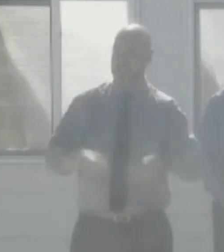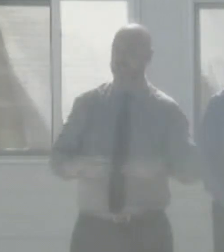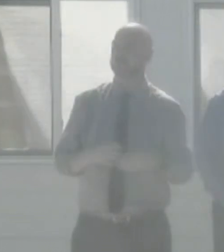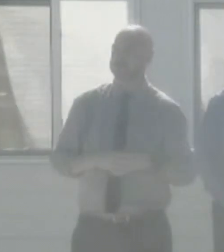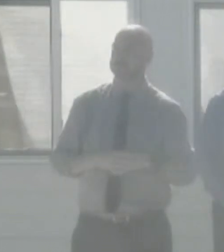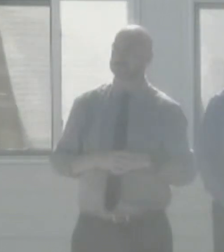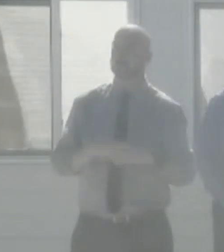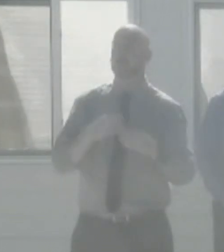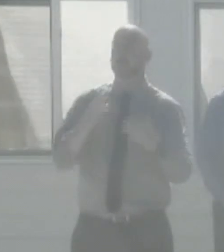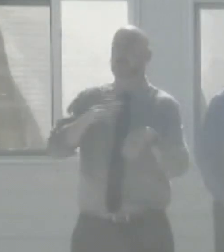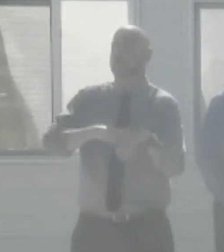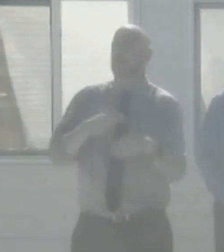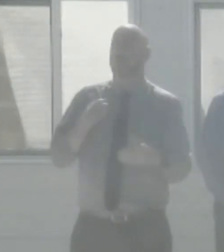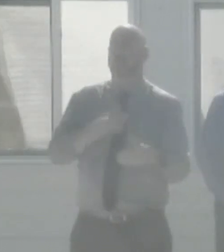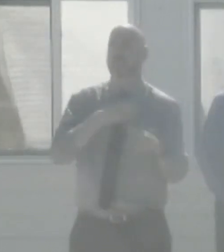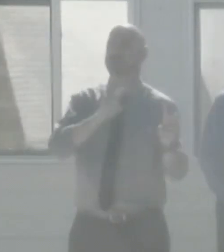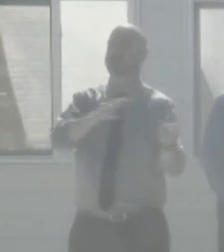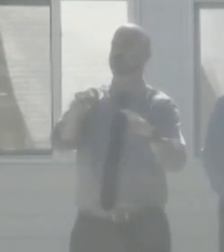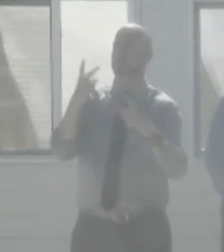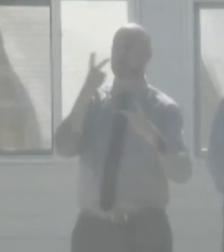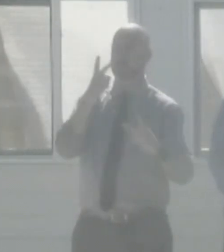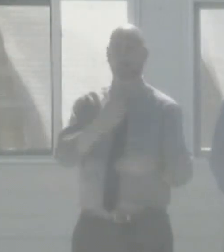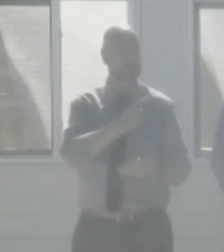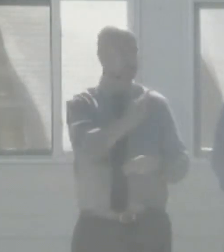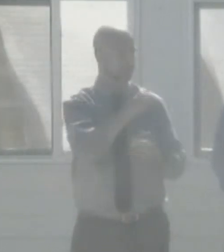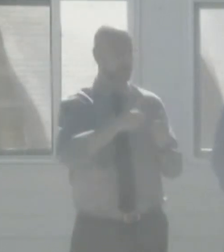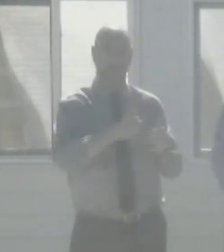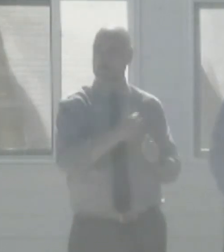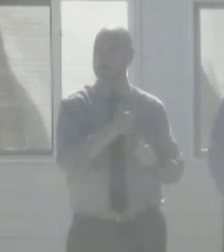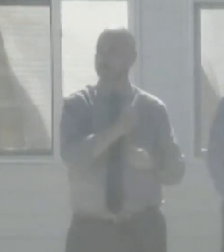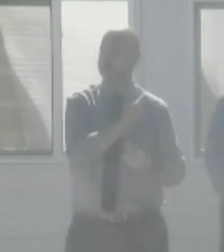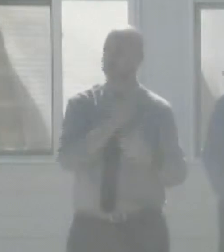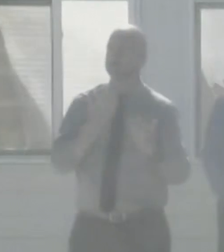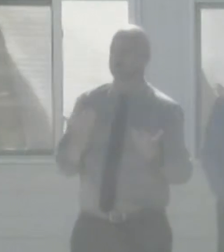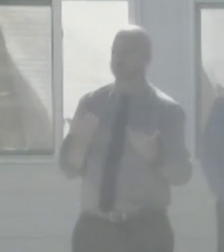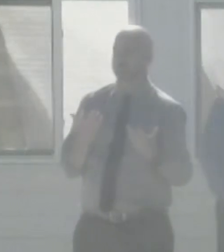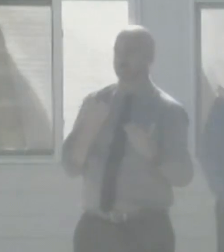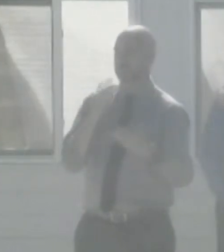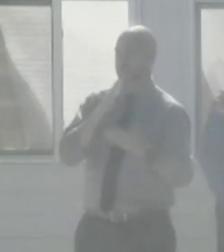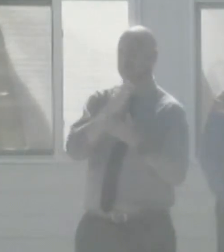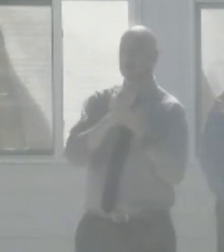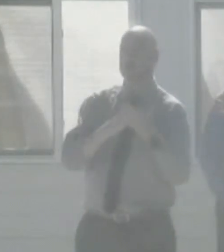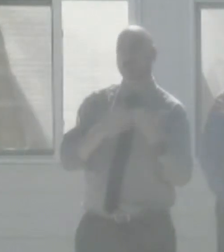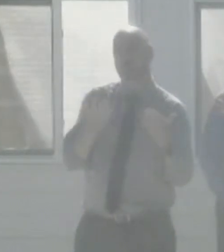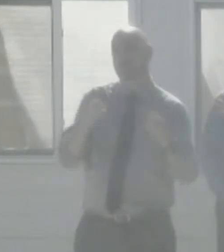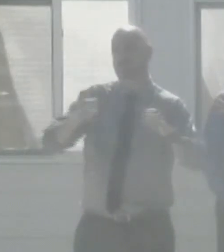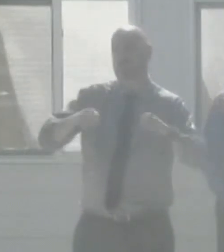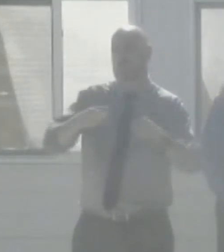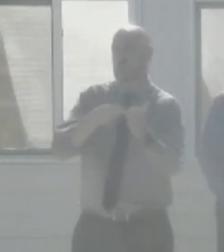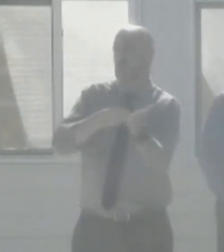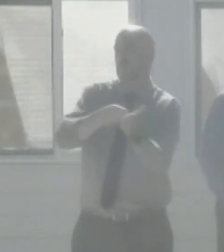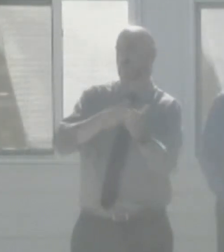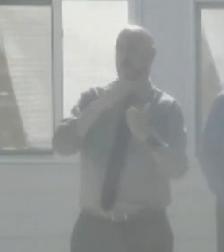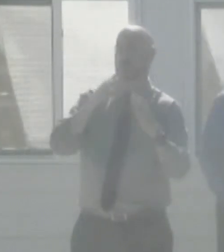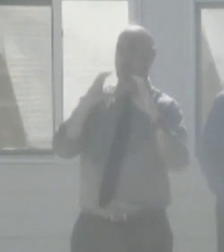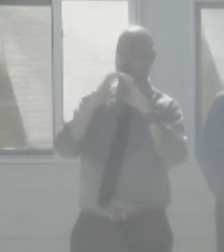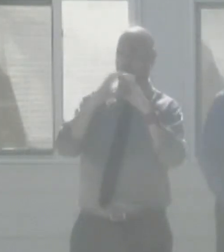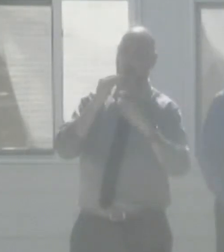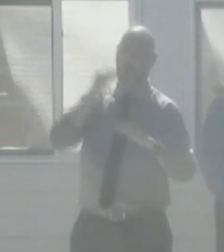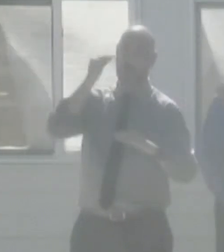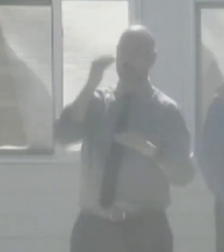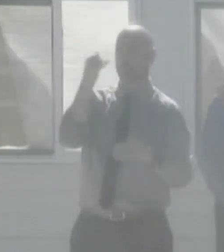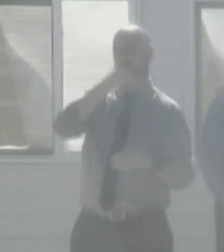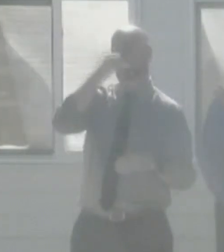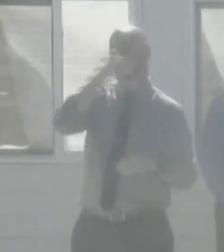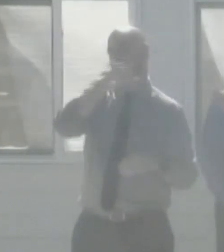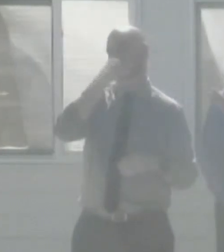I mean, there's damage behind me with some of these. Honestly, for the mobile home stuff, I thought